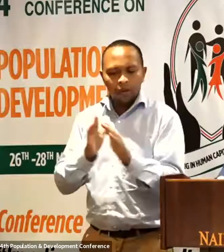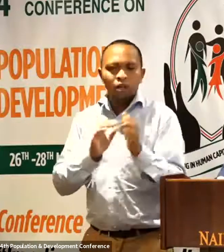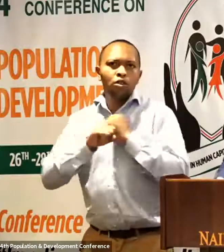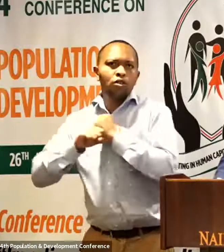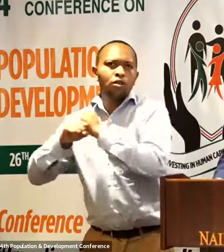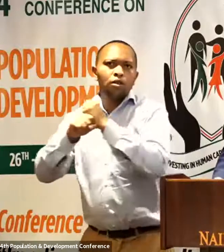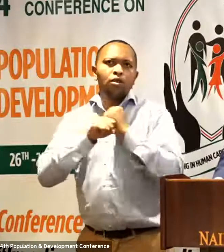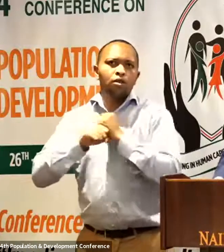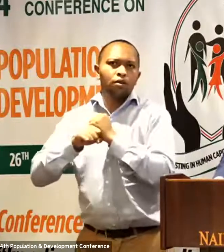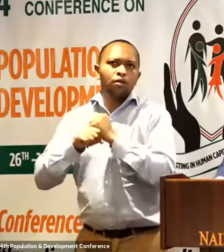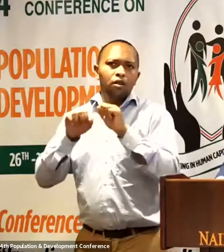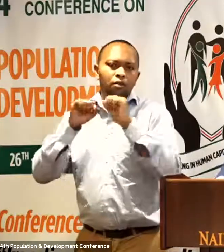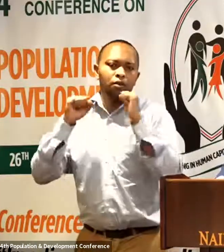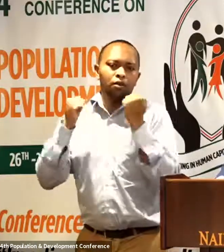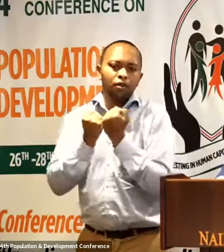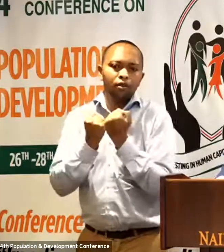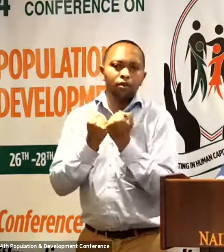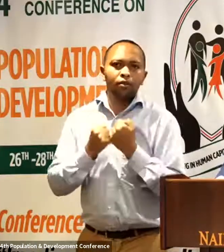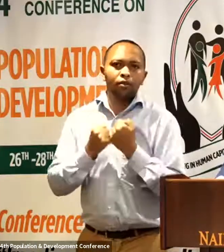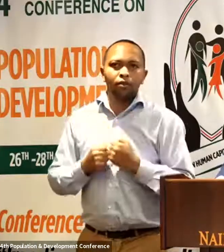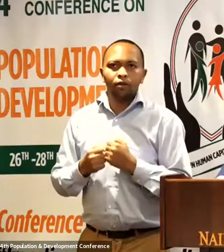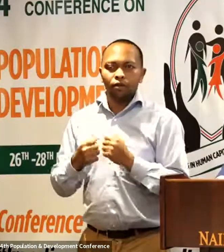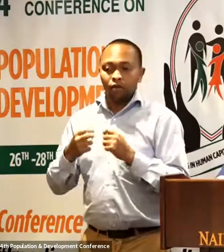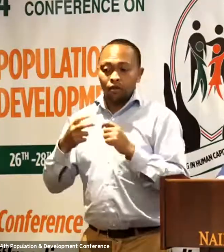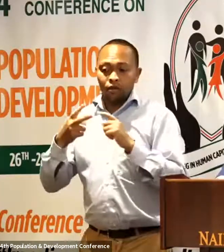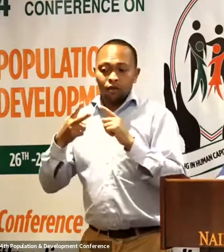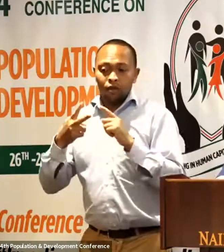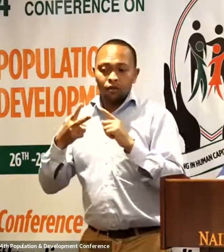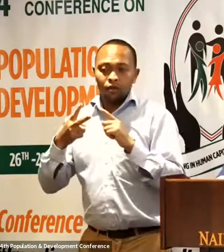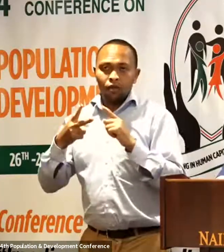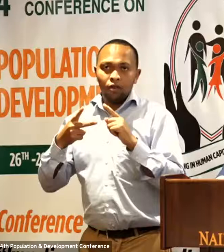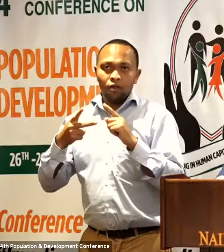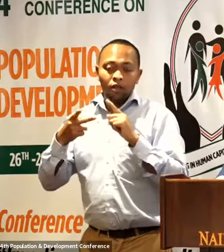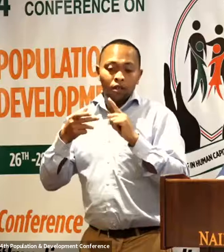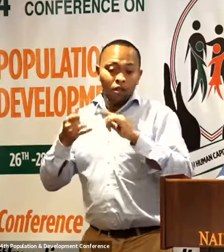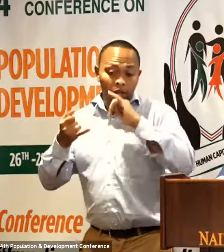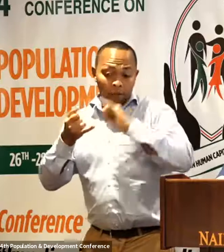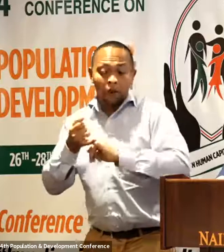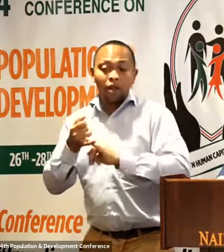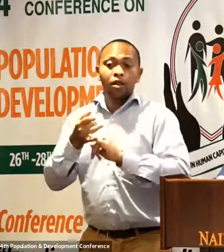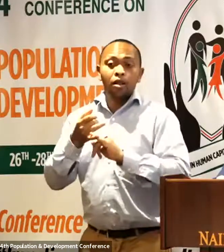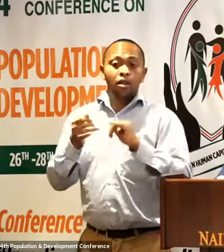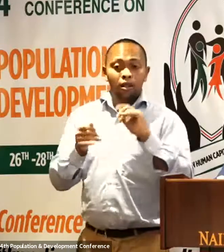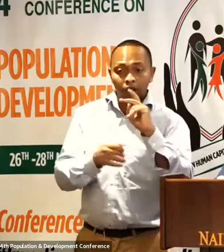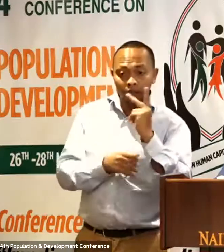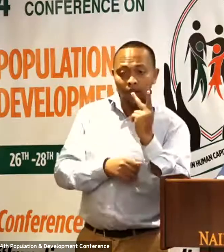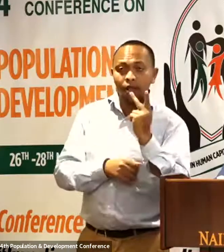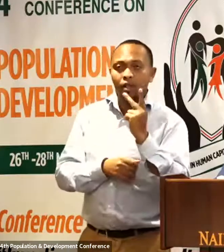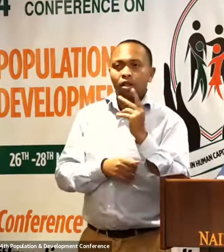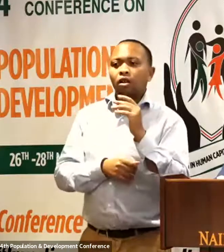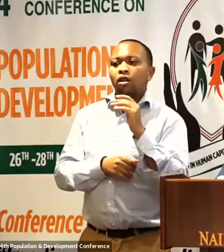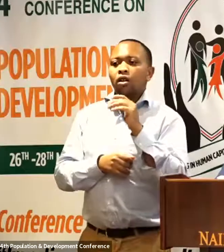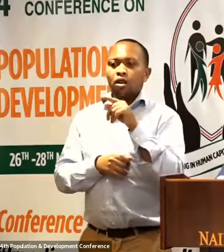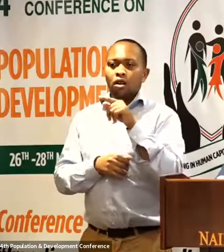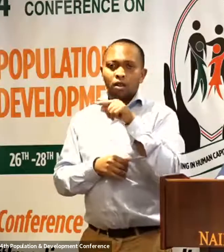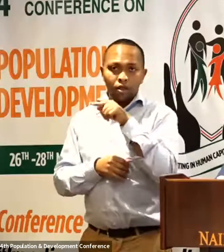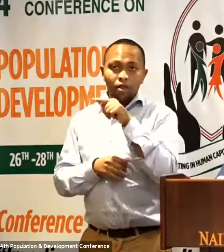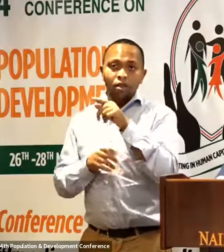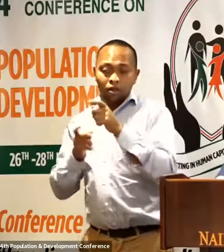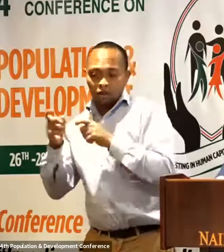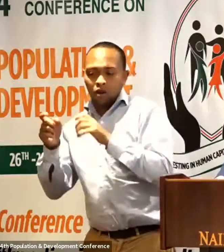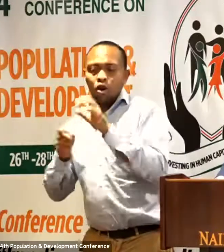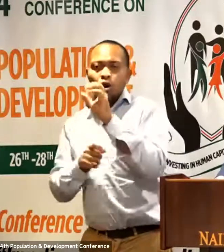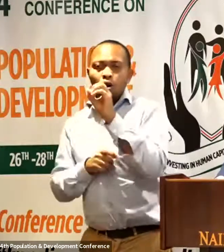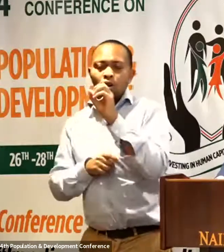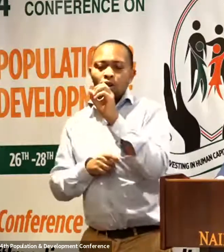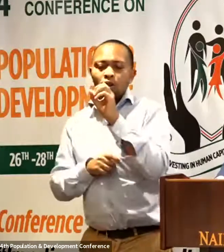Protection. On theme 2.3, which is going to be marriage, child marriage in Kenya, we're going to have Professor Onyango Ouma, who is the Director Institute